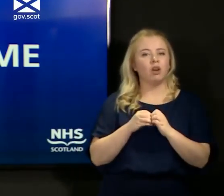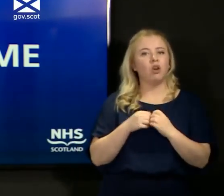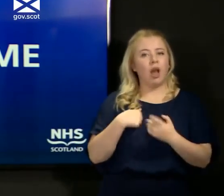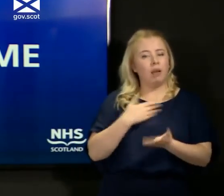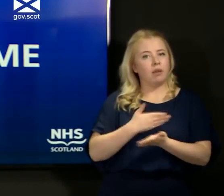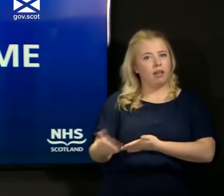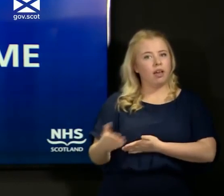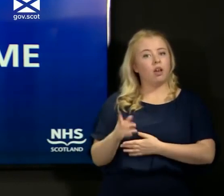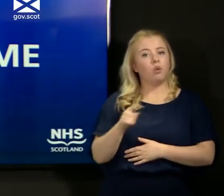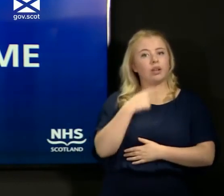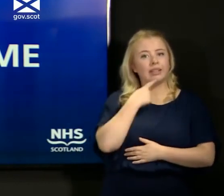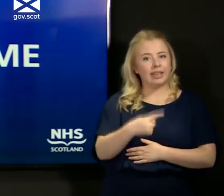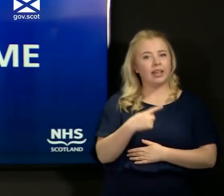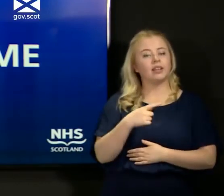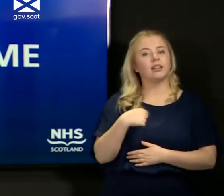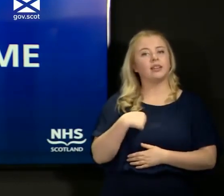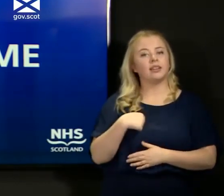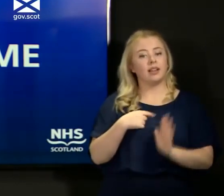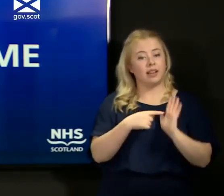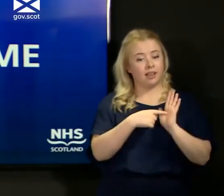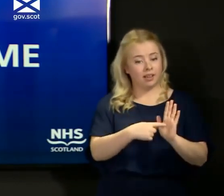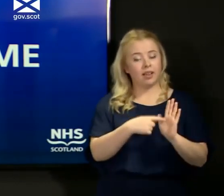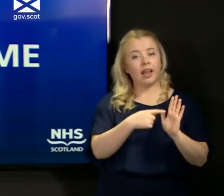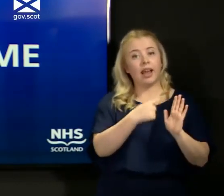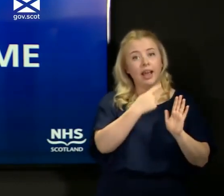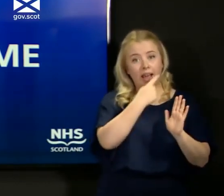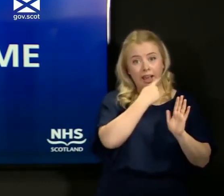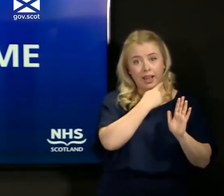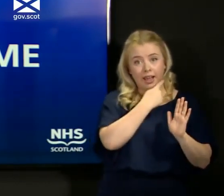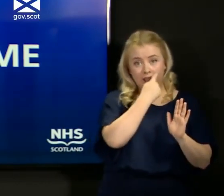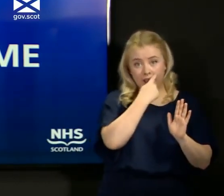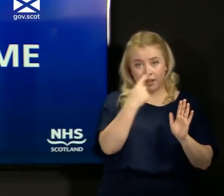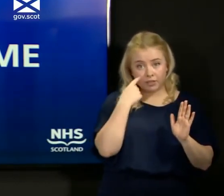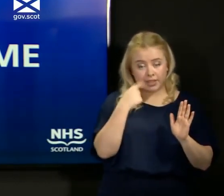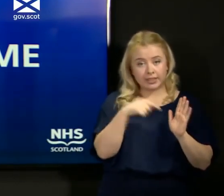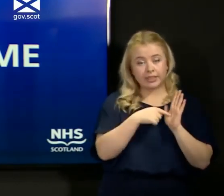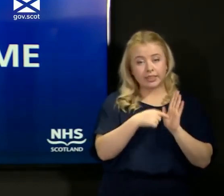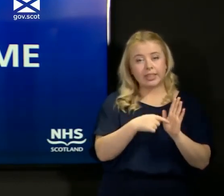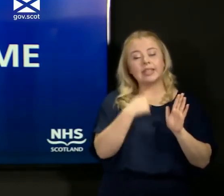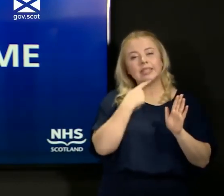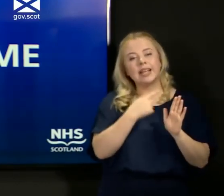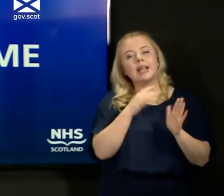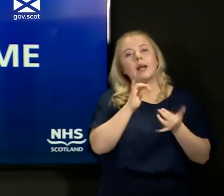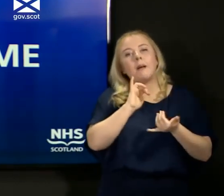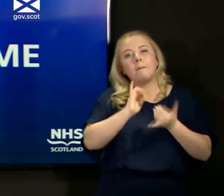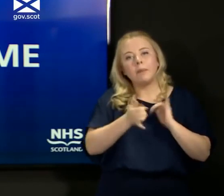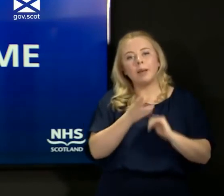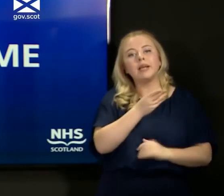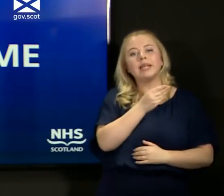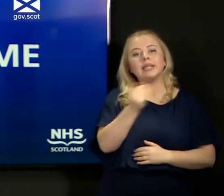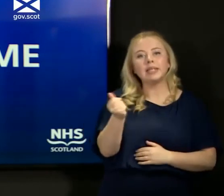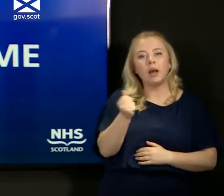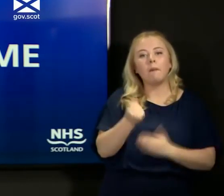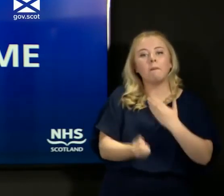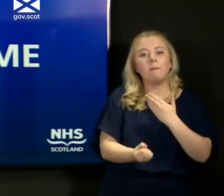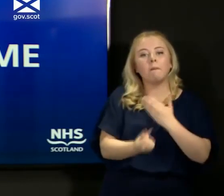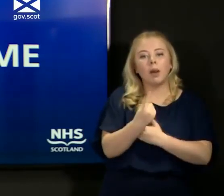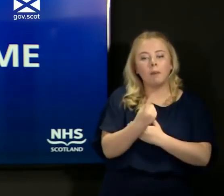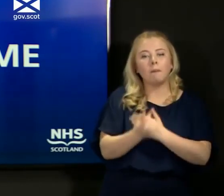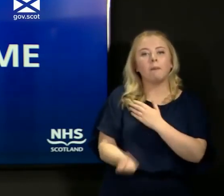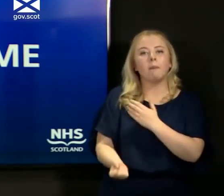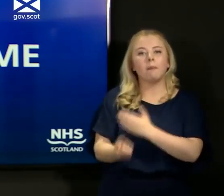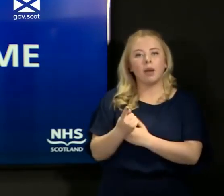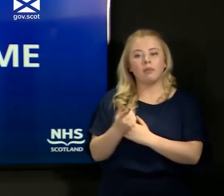here. What we are saying is that this data suggests there may have been some cases which were